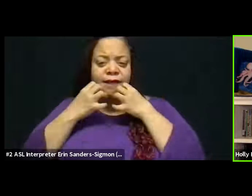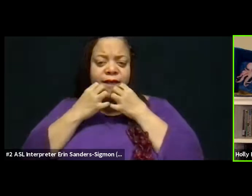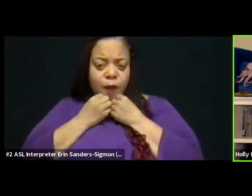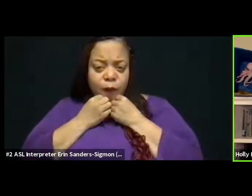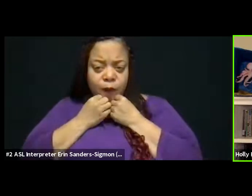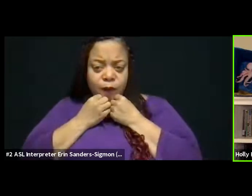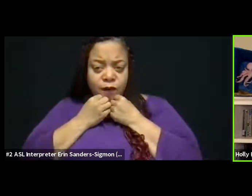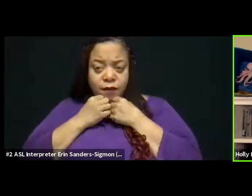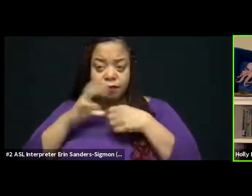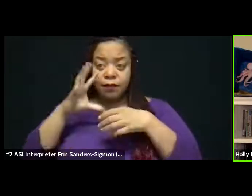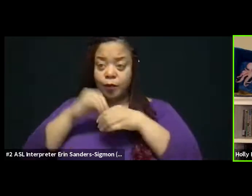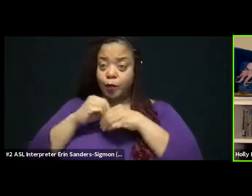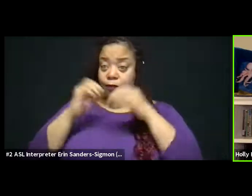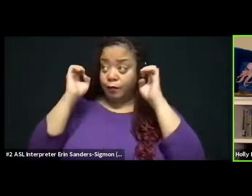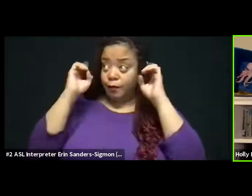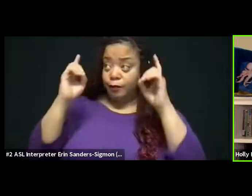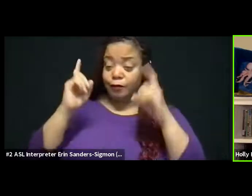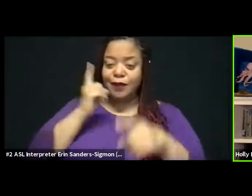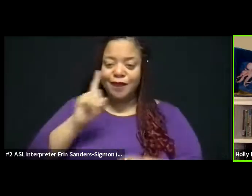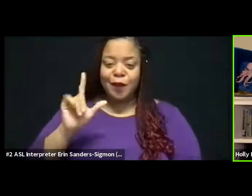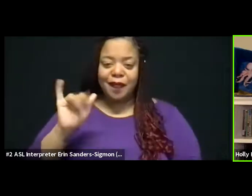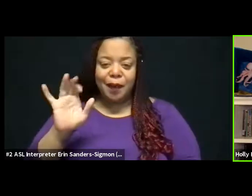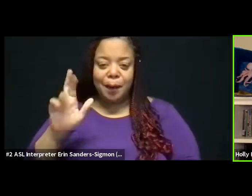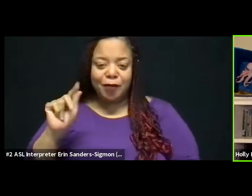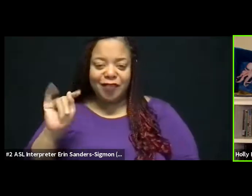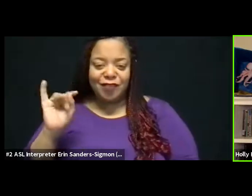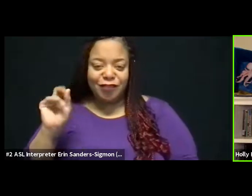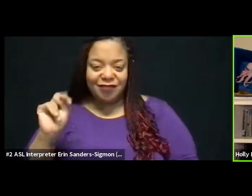for Liberation Network and Free Minds, Free People.